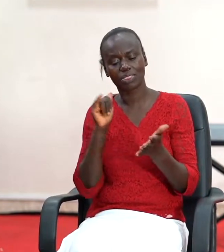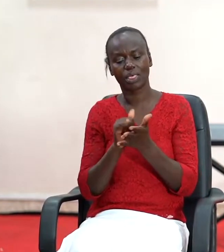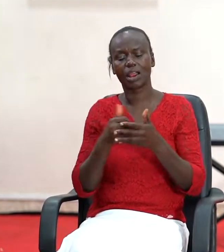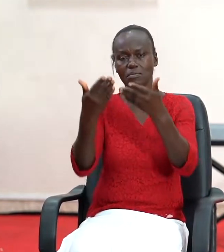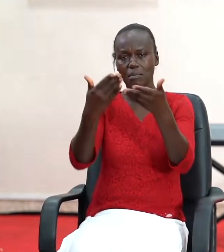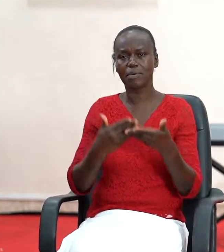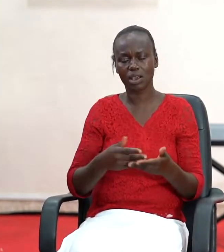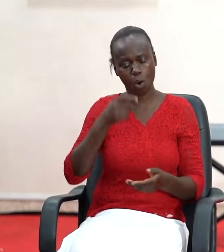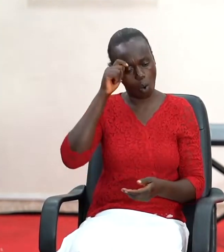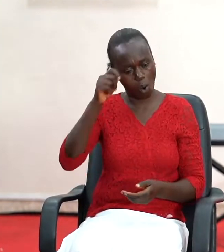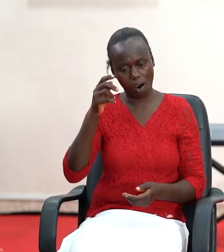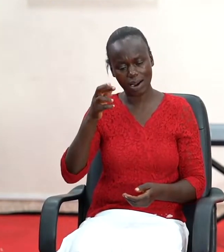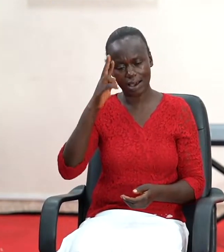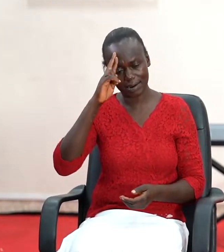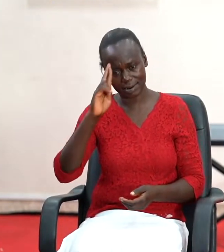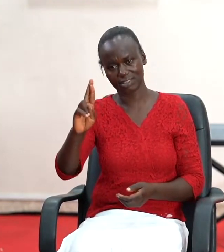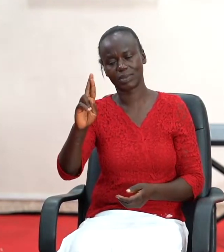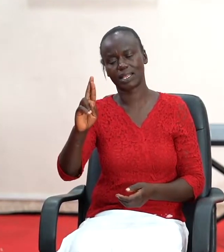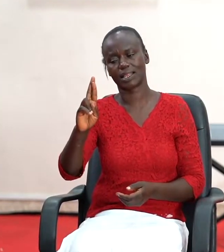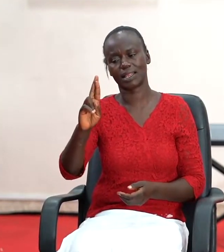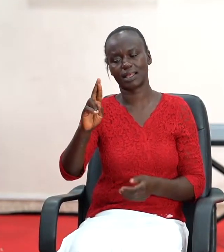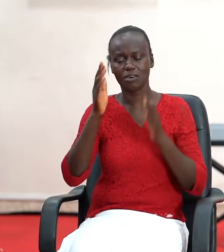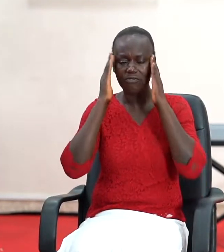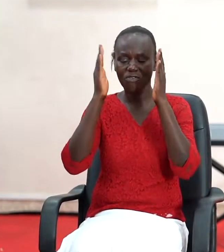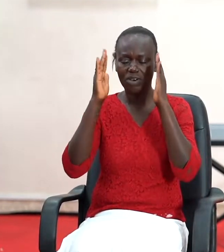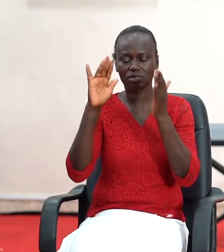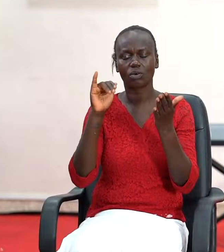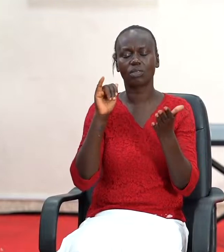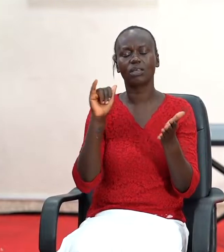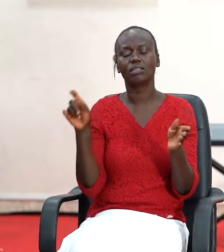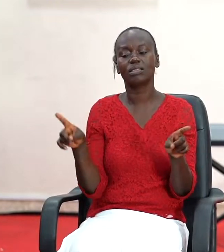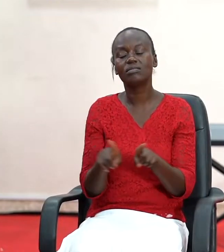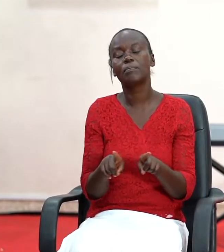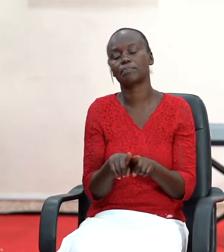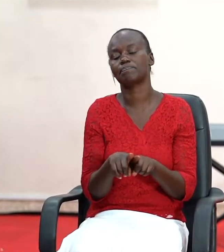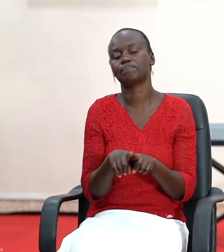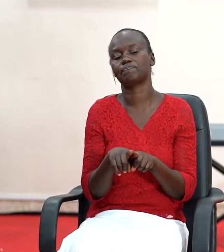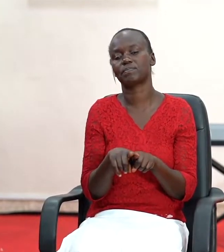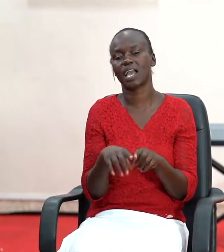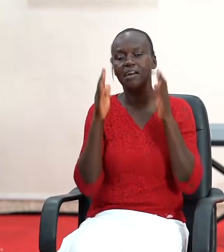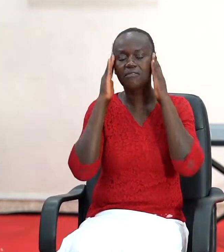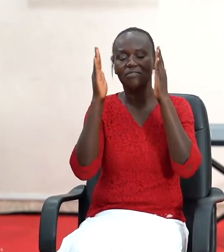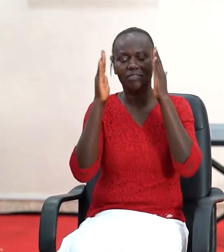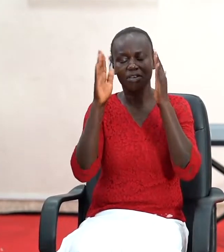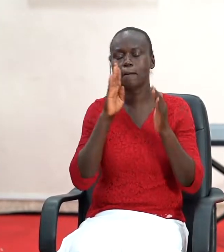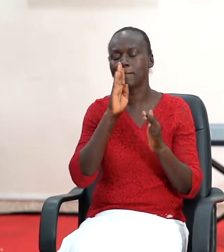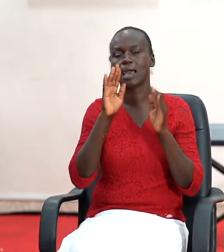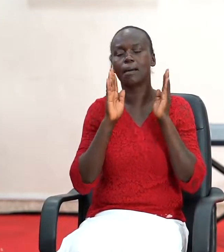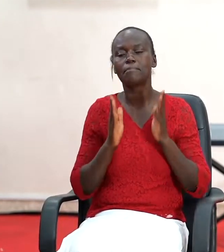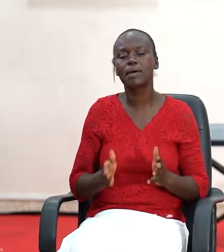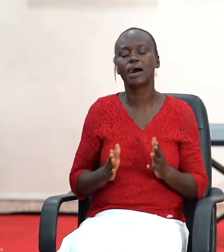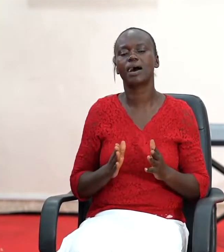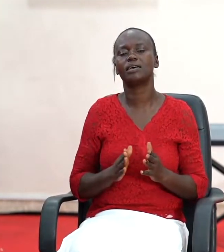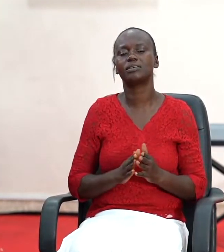and respect. Manze, focus on those thoughts. Focus to be a person of high